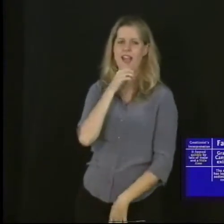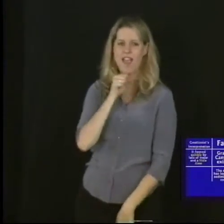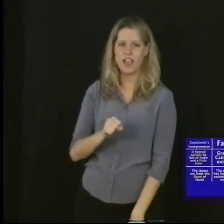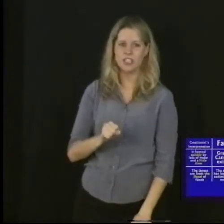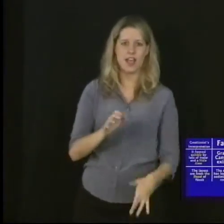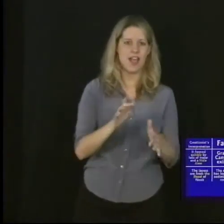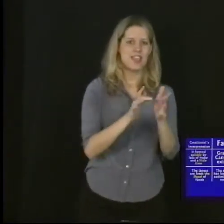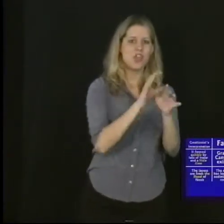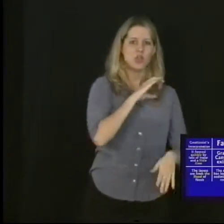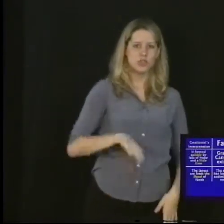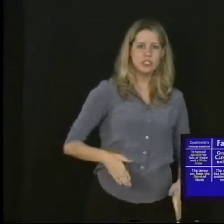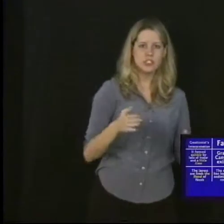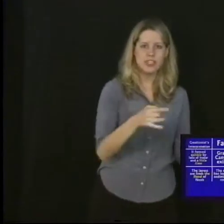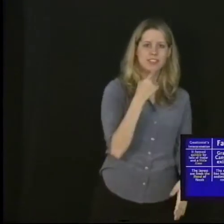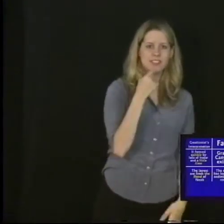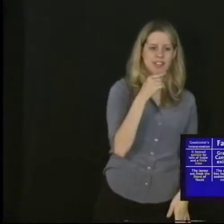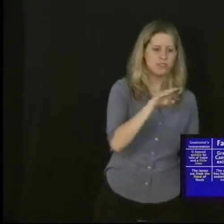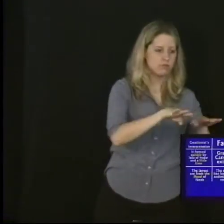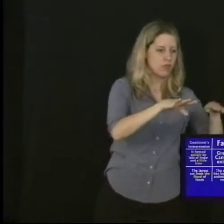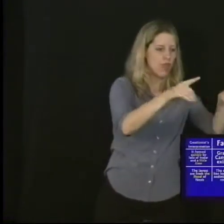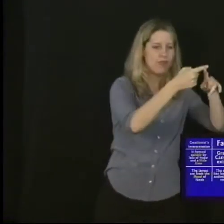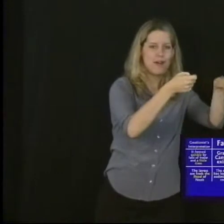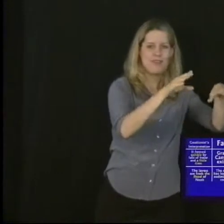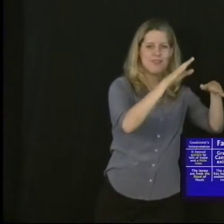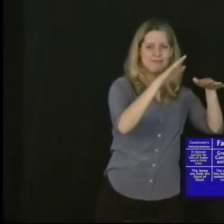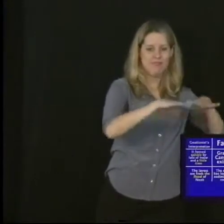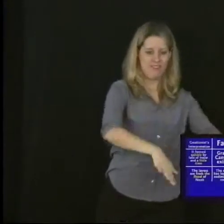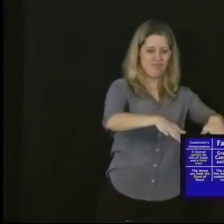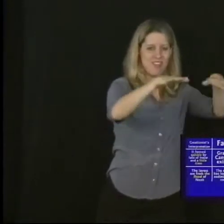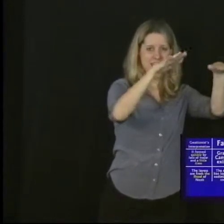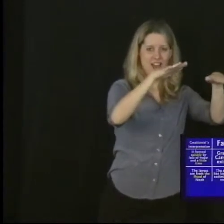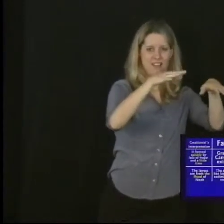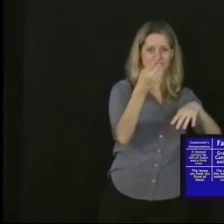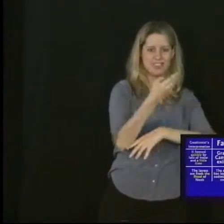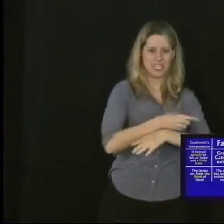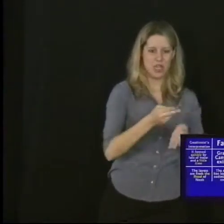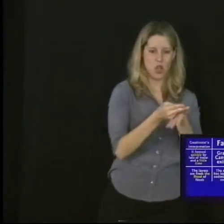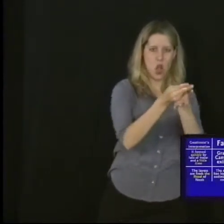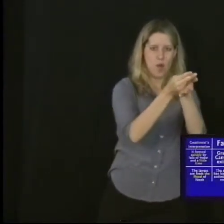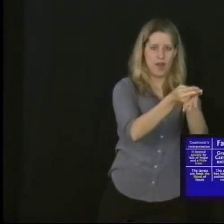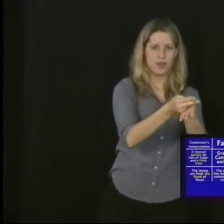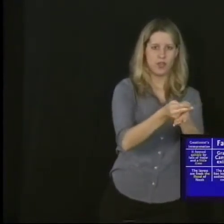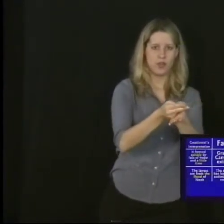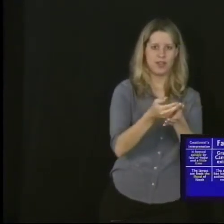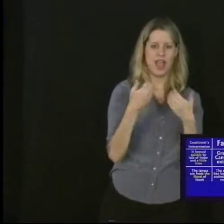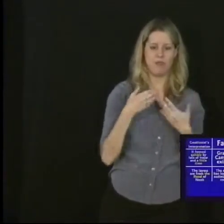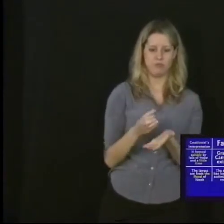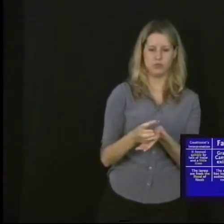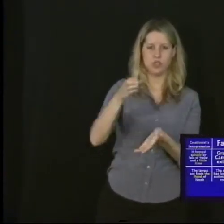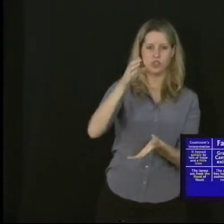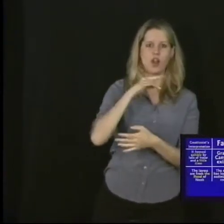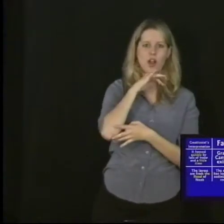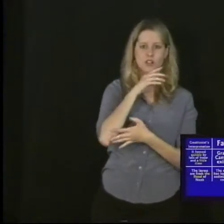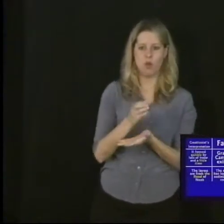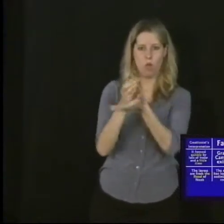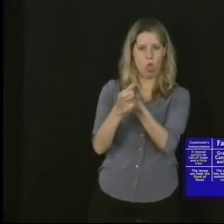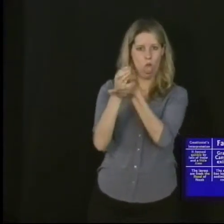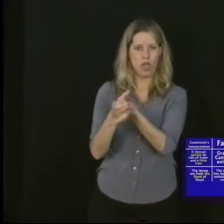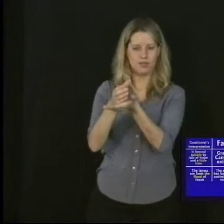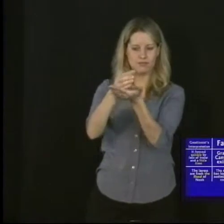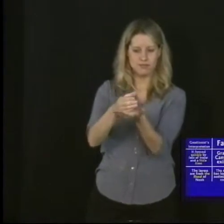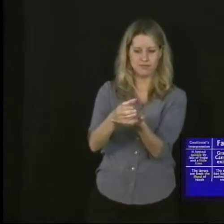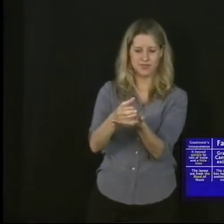says, oh no, these layers are all from the flood in the days of Noah. You can get a jar of dirt and shake it up, set it down, it'll settle into layers for you in a few